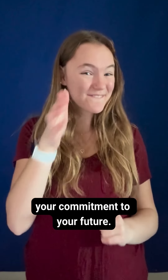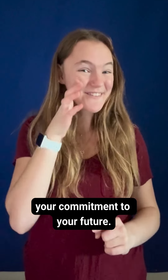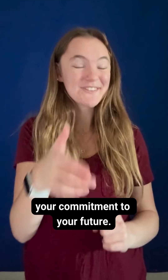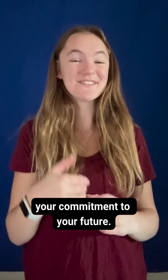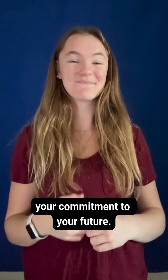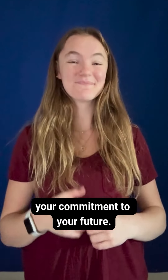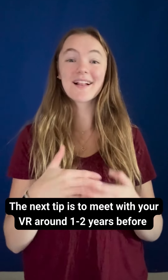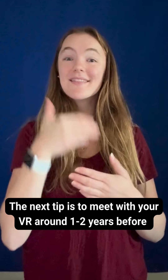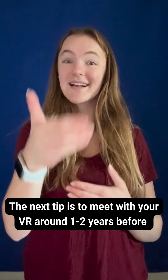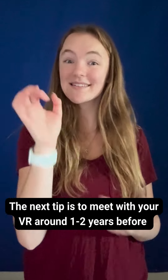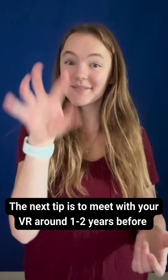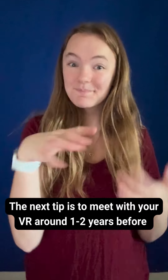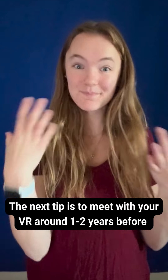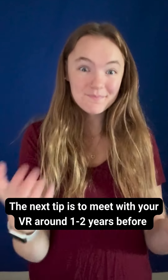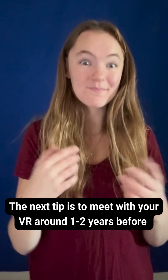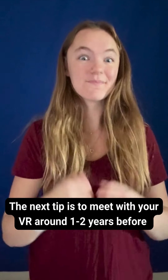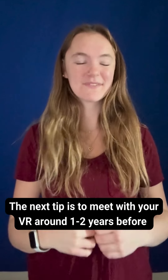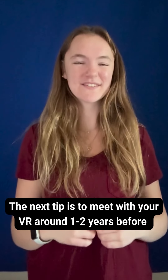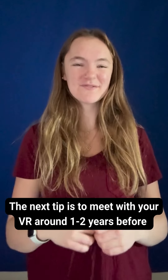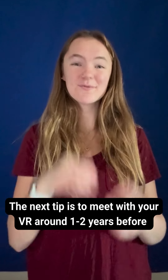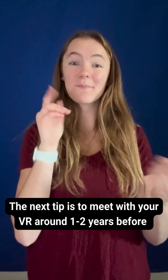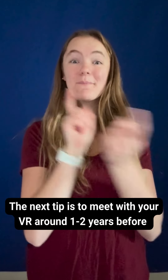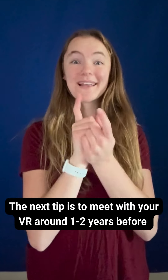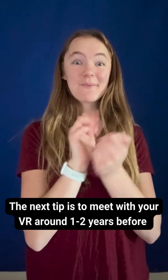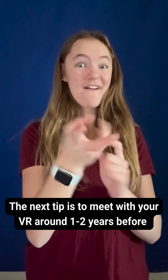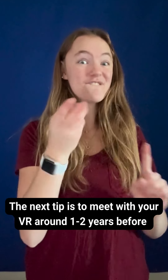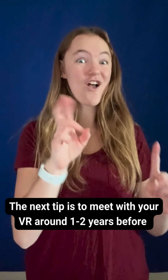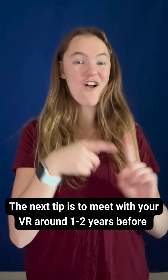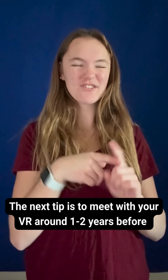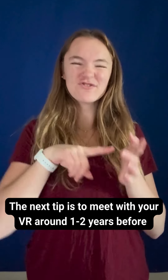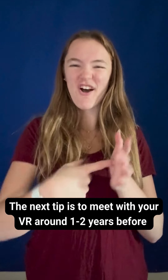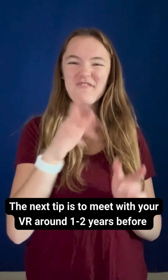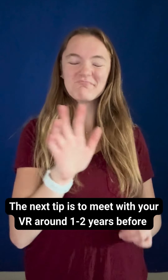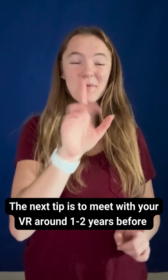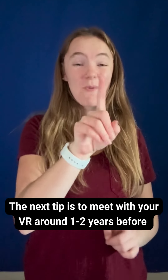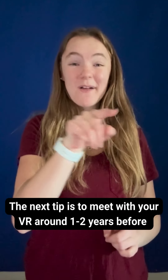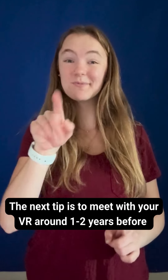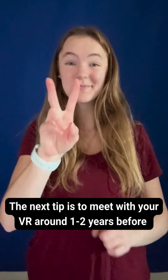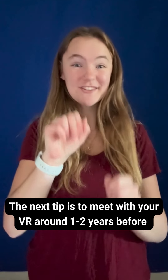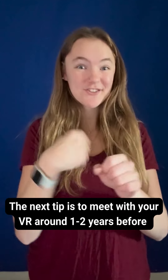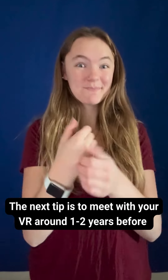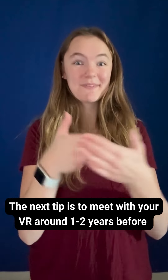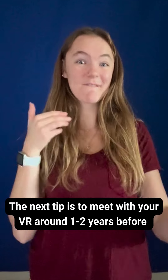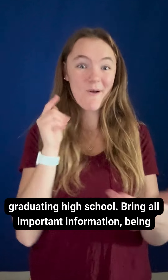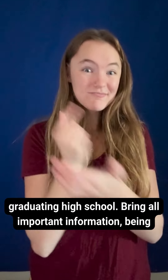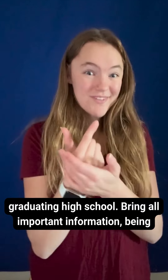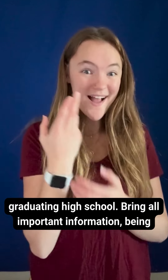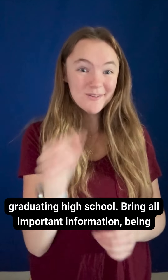your future. The next tip is to meet with your VR around 1 or 2 years before graduating high school. Bring all